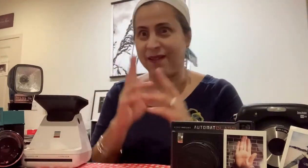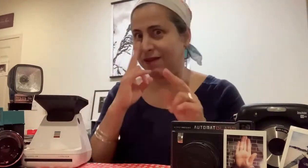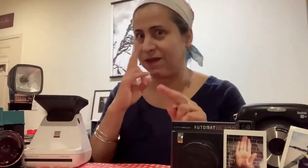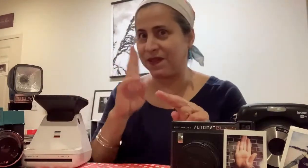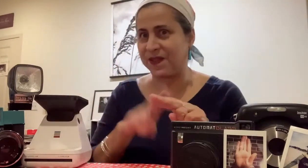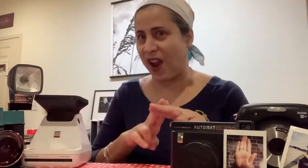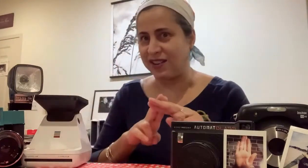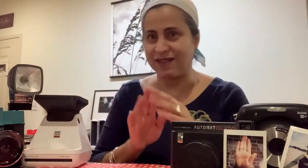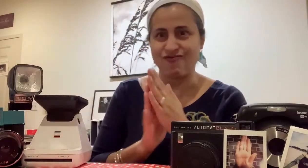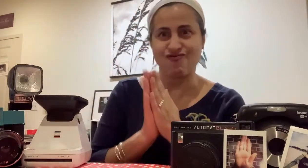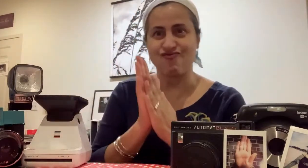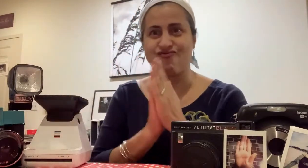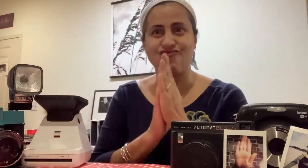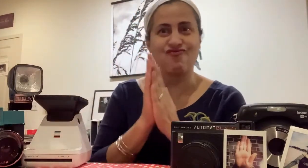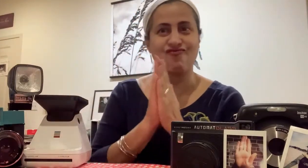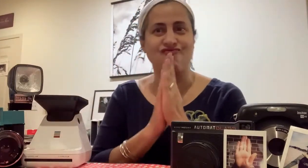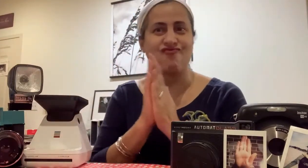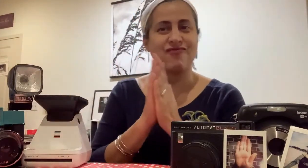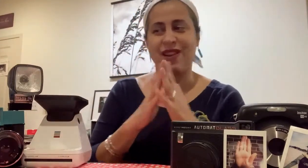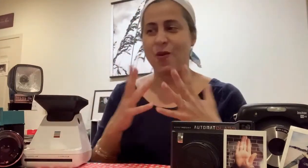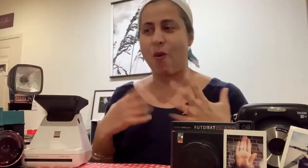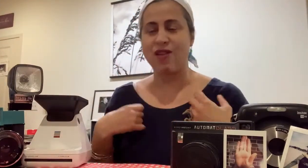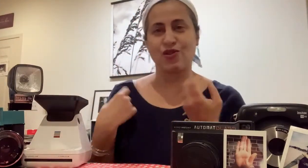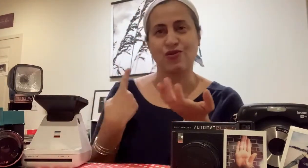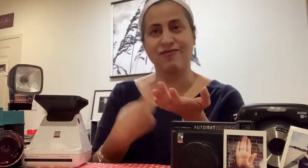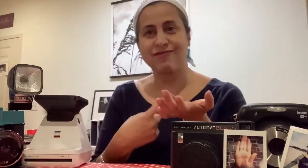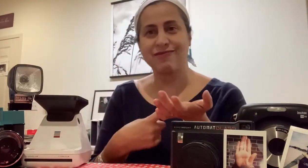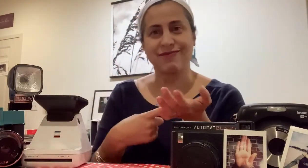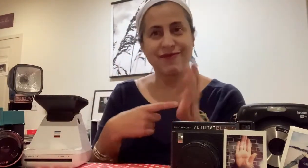These are instant film cameras. So I'm gonna just explain a little bit about them.